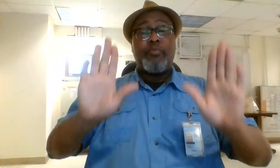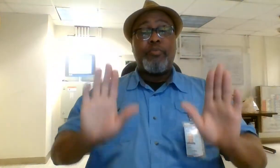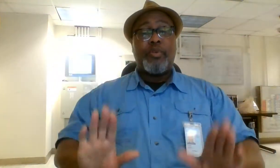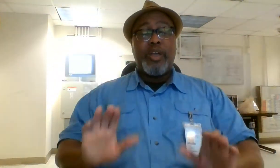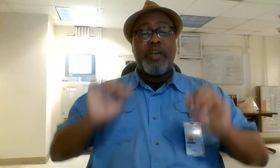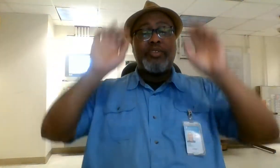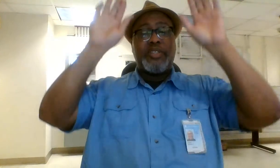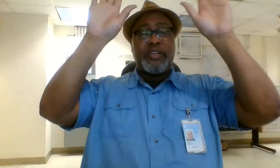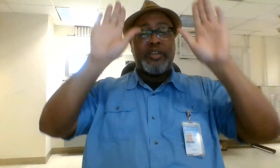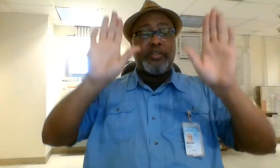Every Sunday.